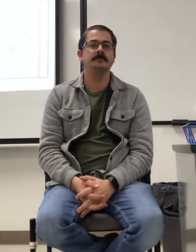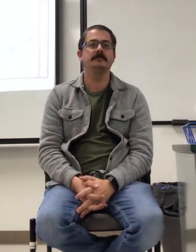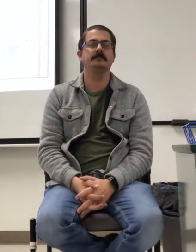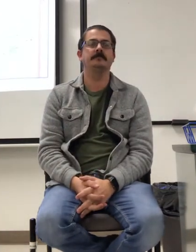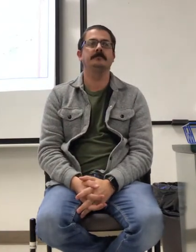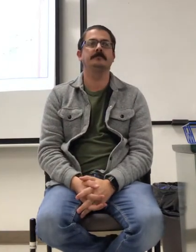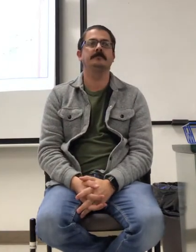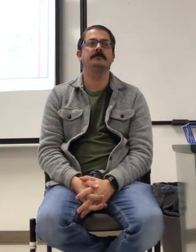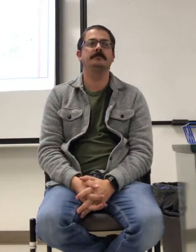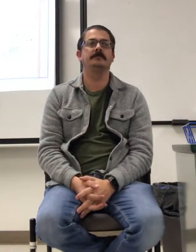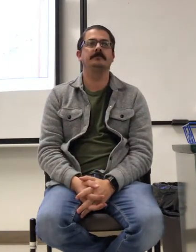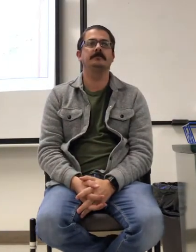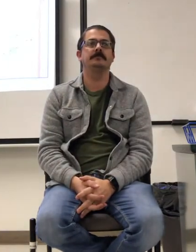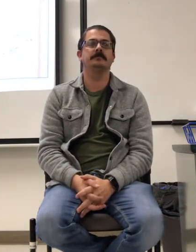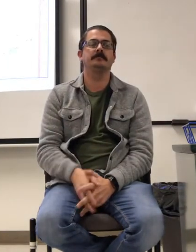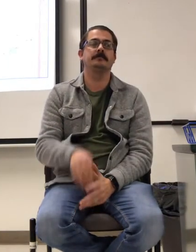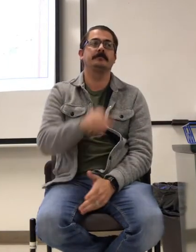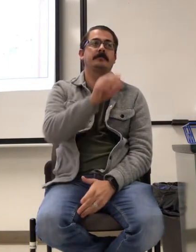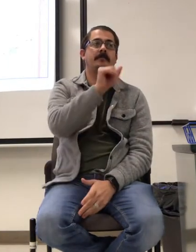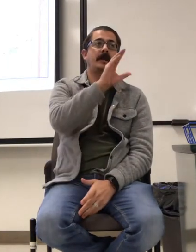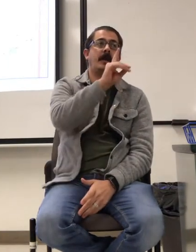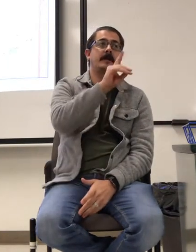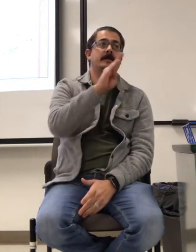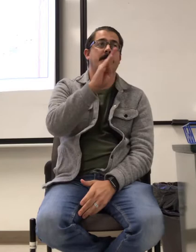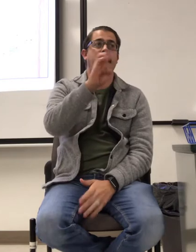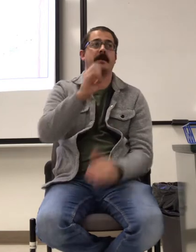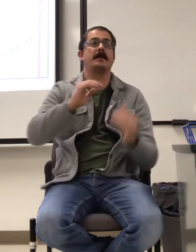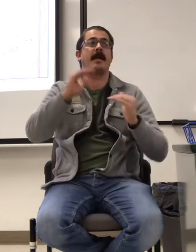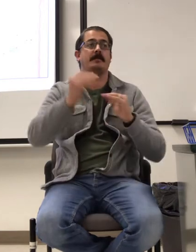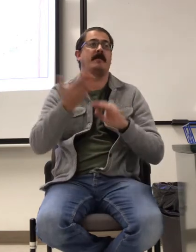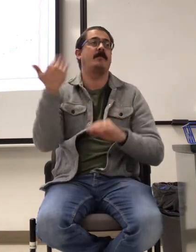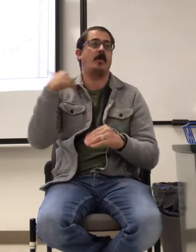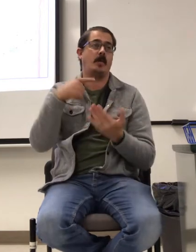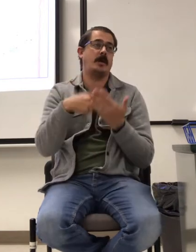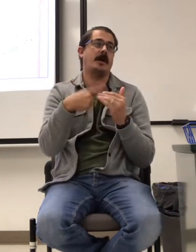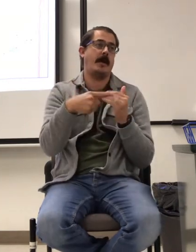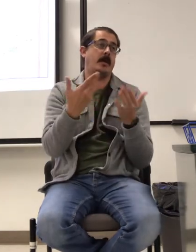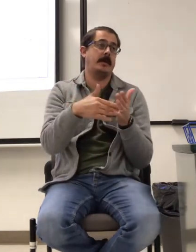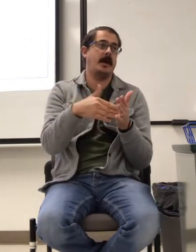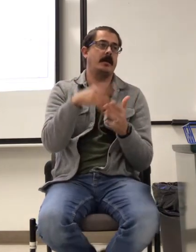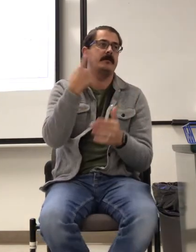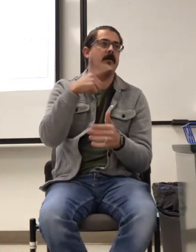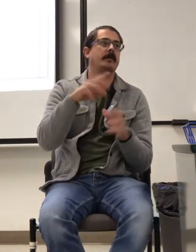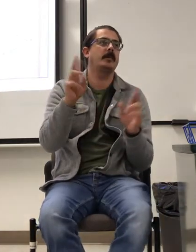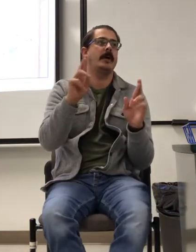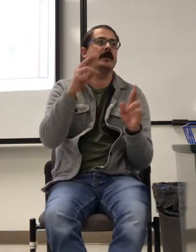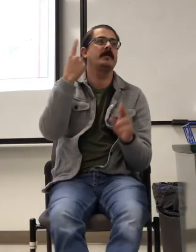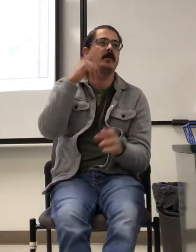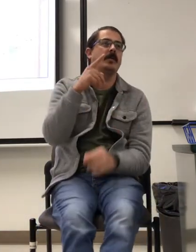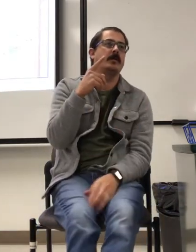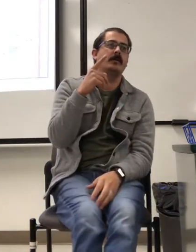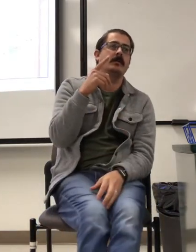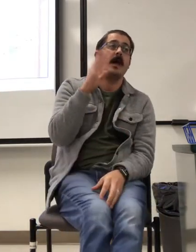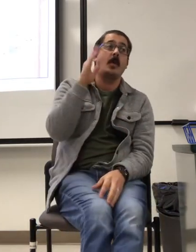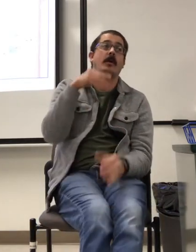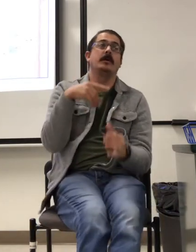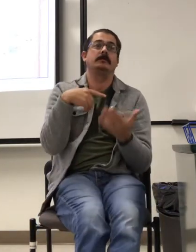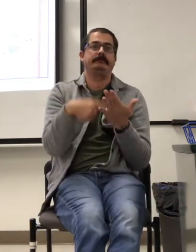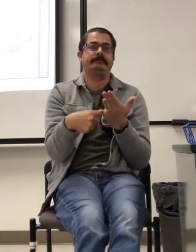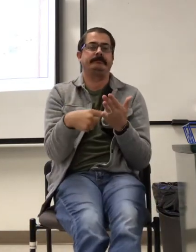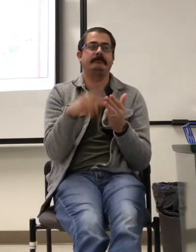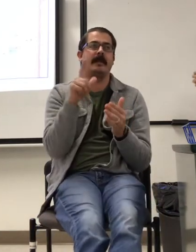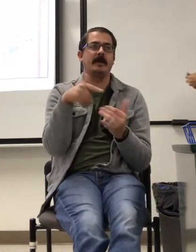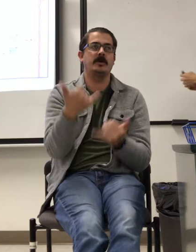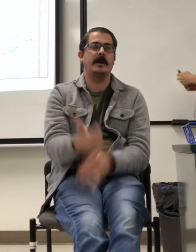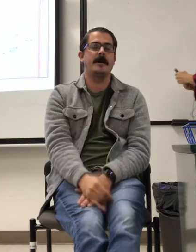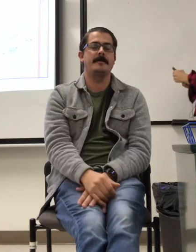We talked about acid-base balance before. We're talking about it again, just as a primer for what I'm about to go into